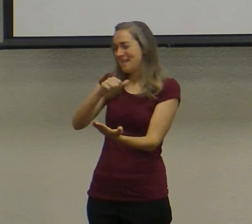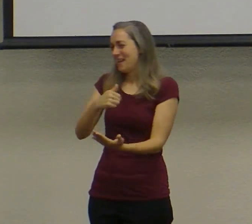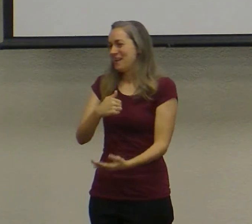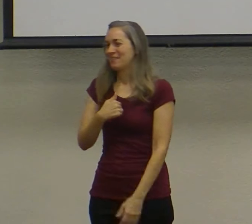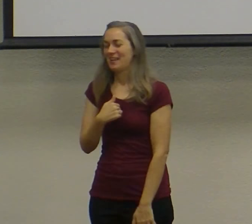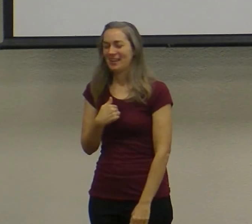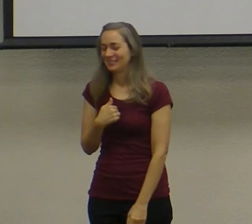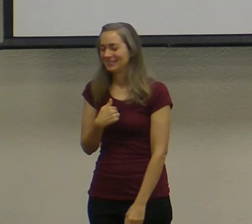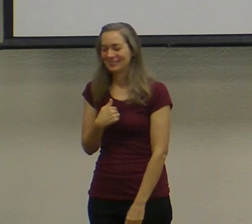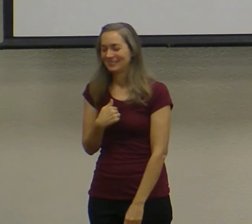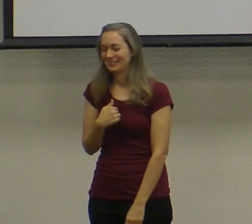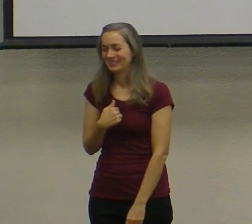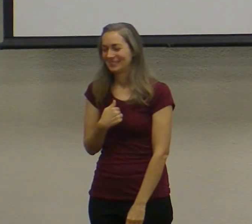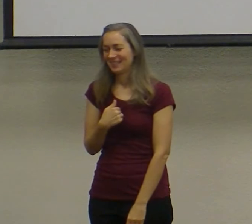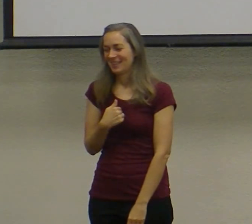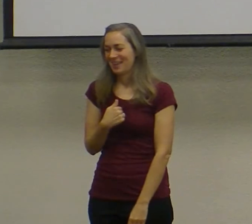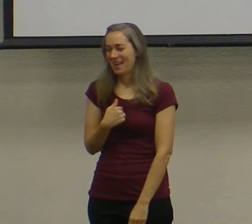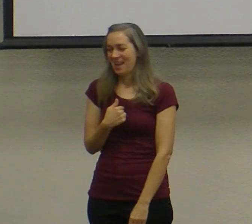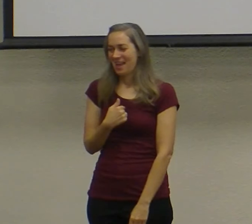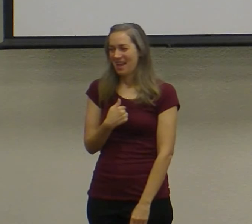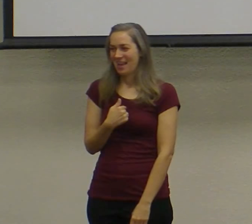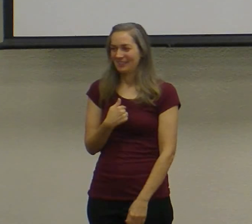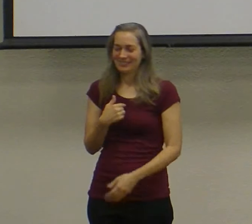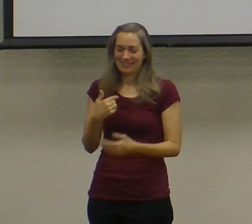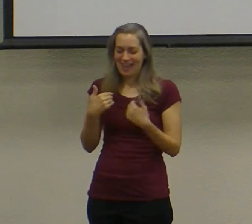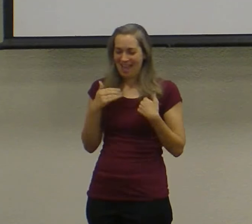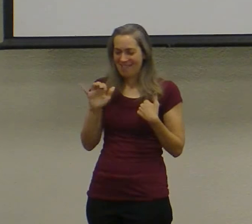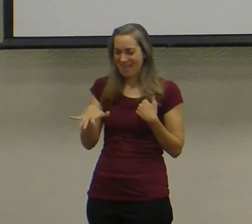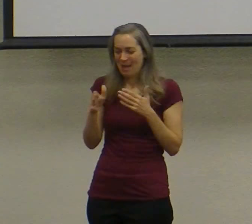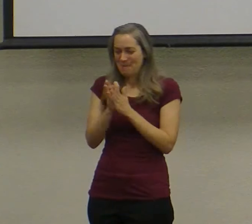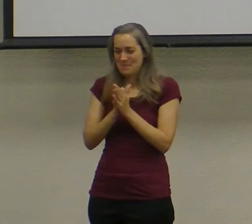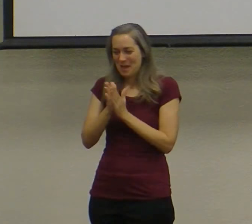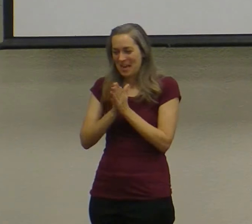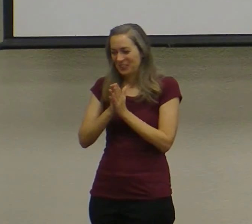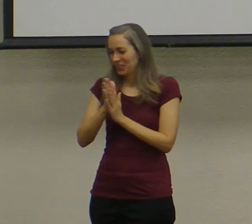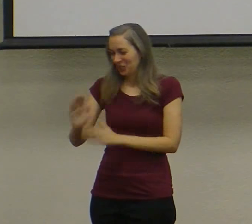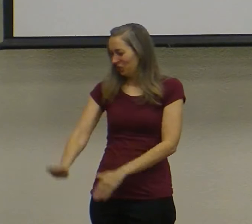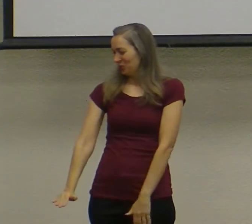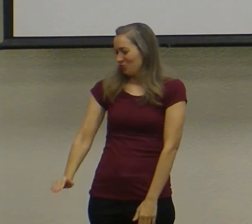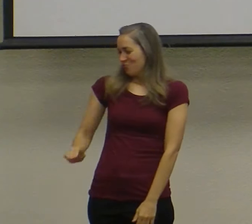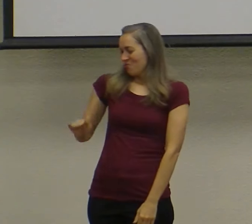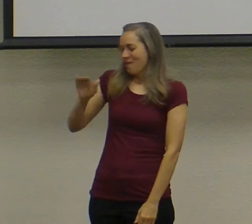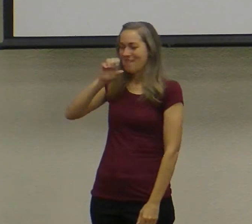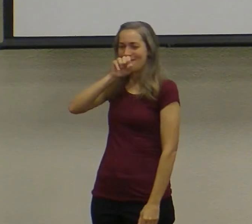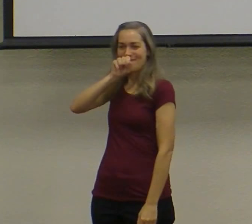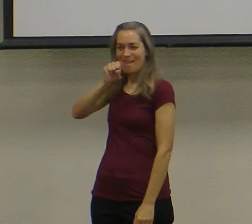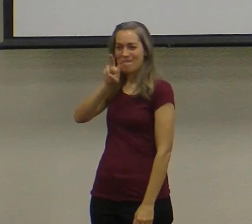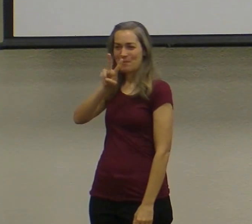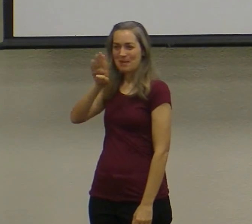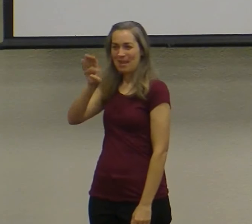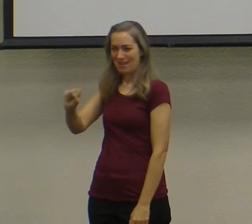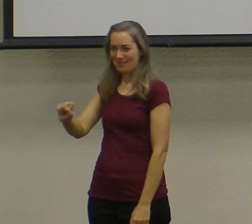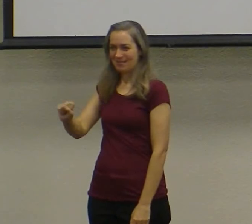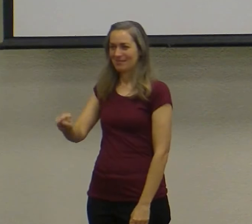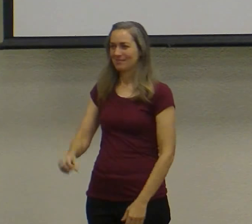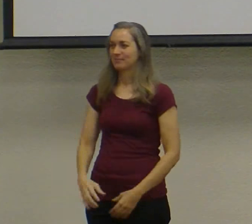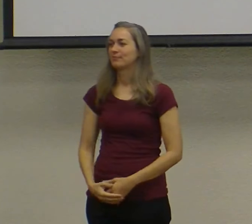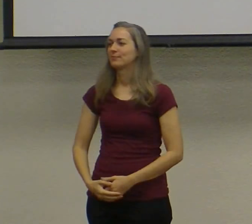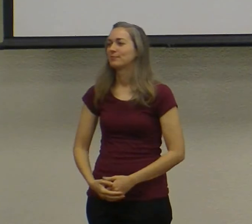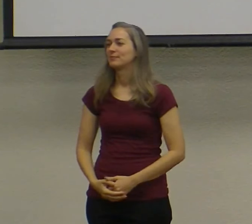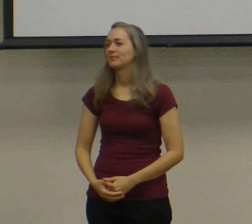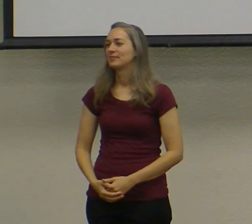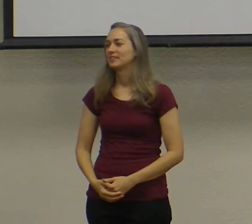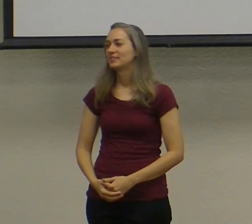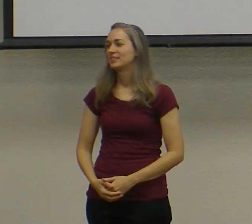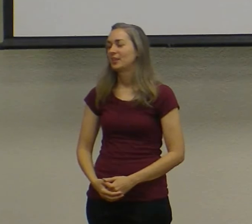it's something that I have kept that passion since I was a little boy. I love Vacation Bible School. Um, Now, this